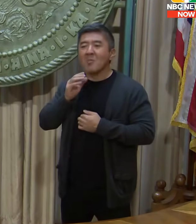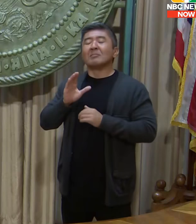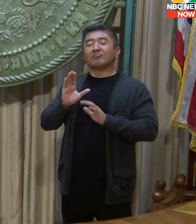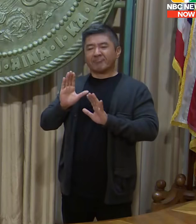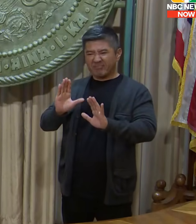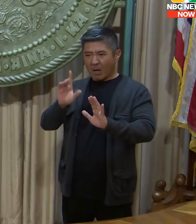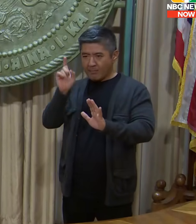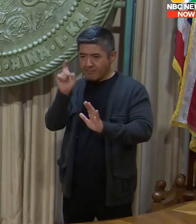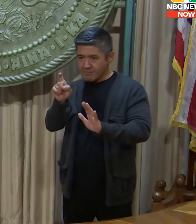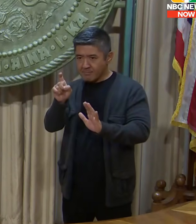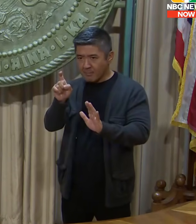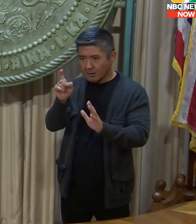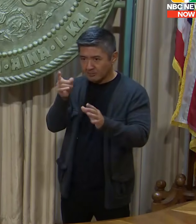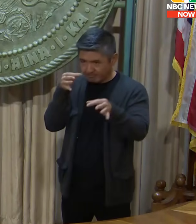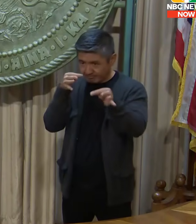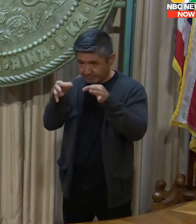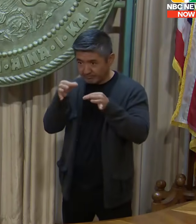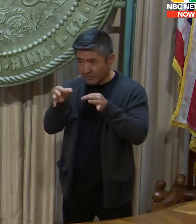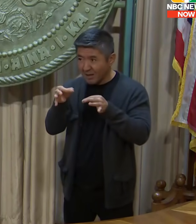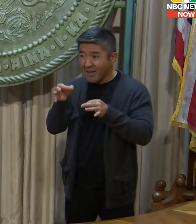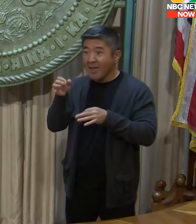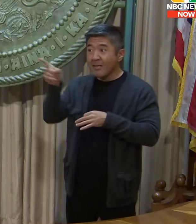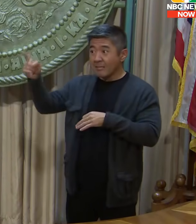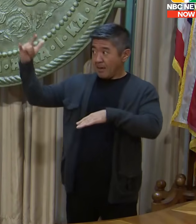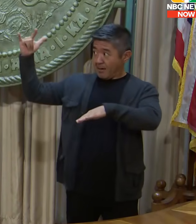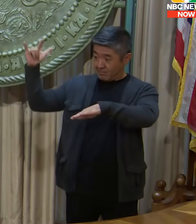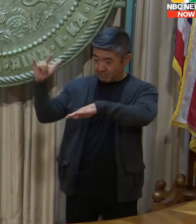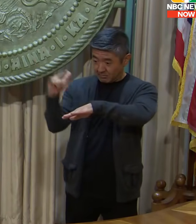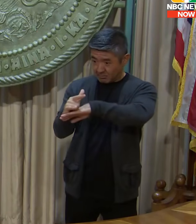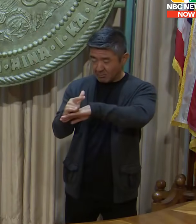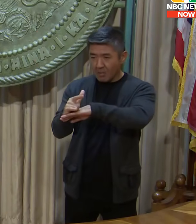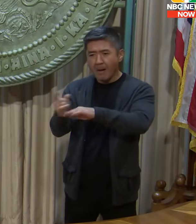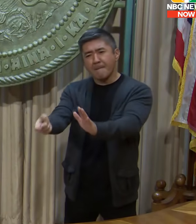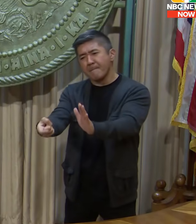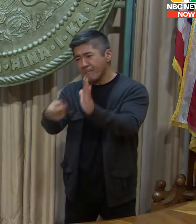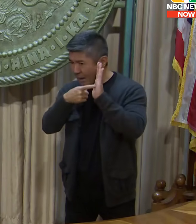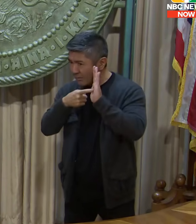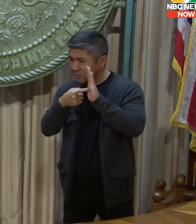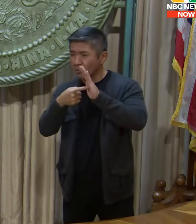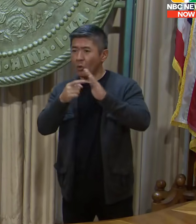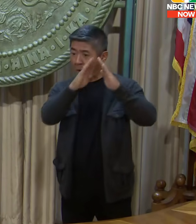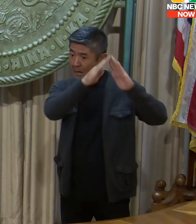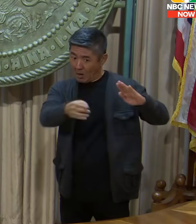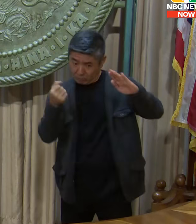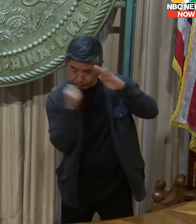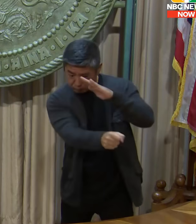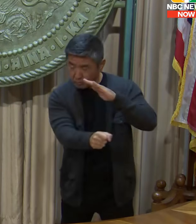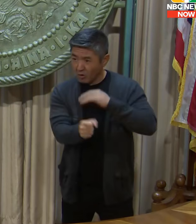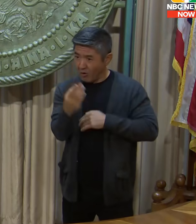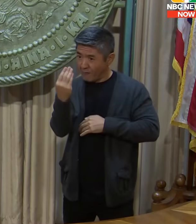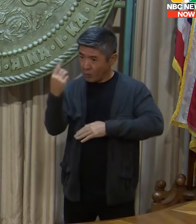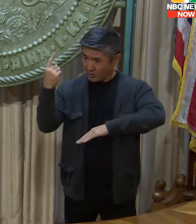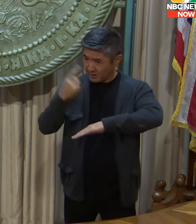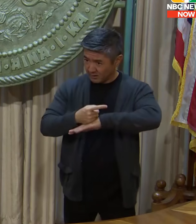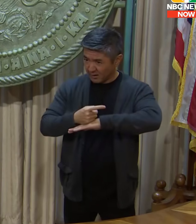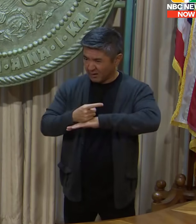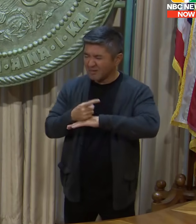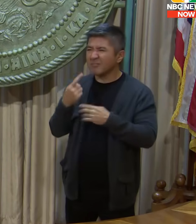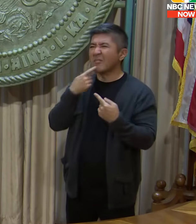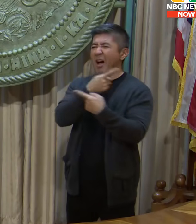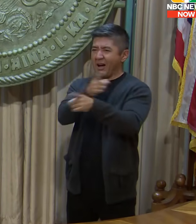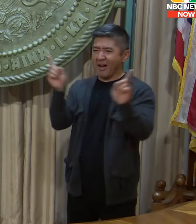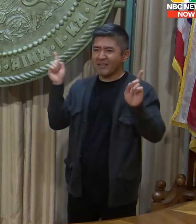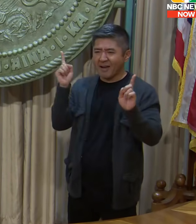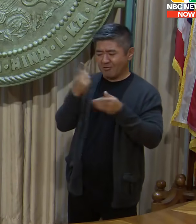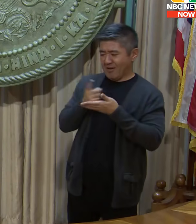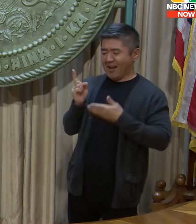passengers are subject to a mandatory 14-day quarantine period, which went into effect last Thursday. Now,